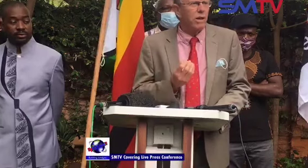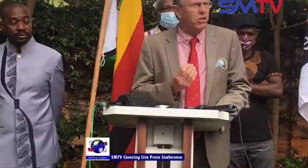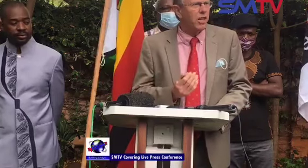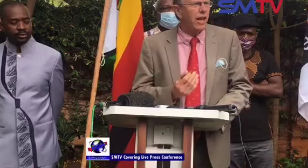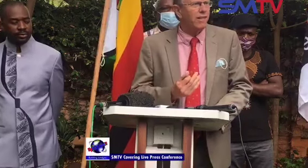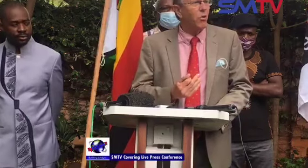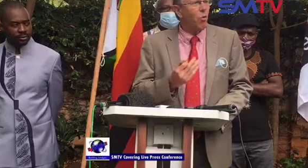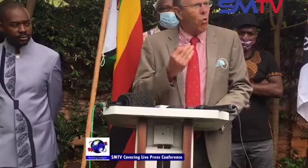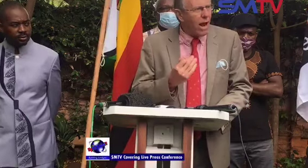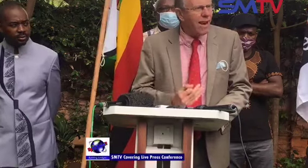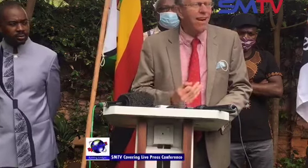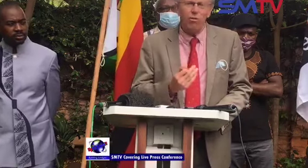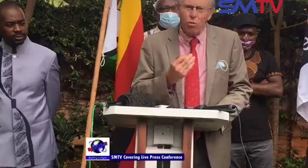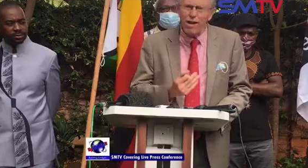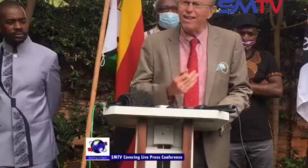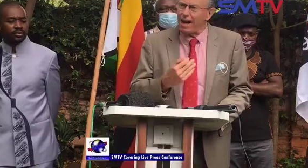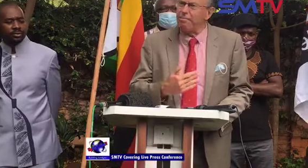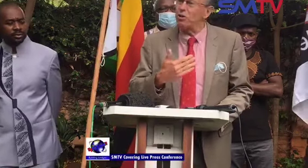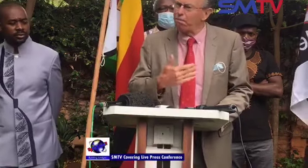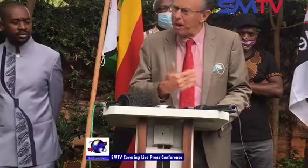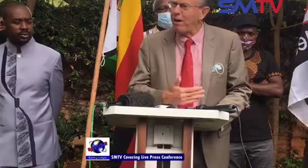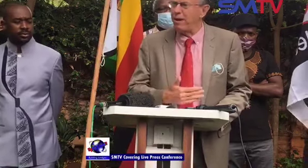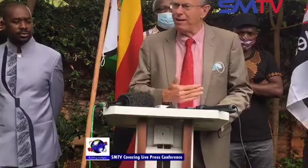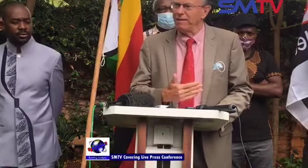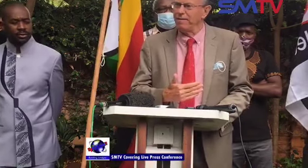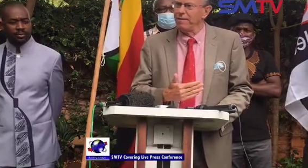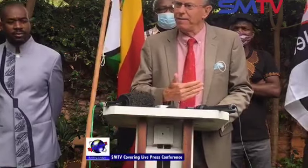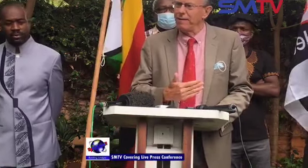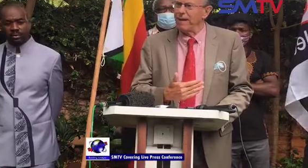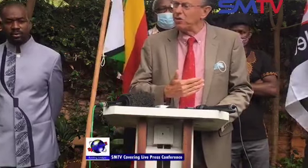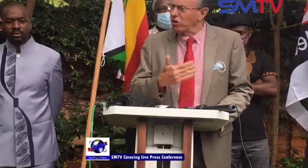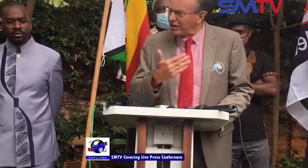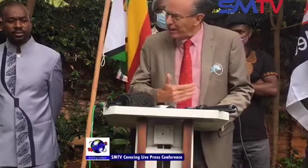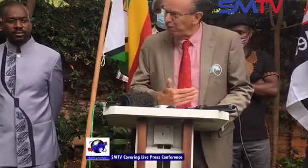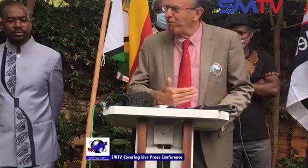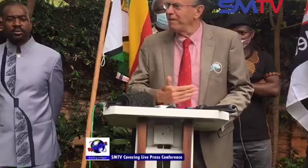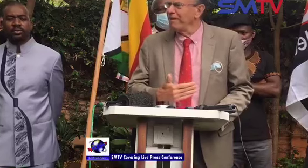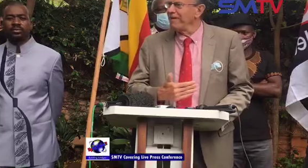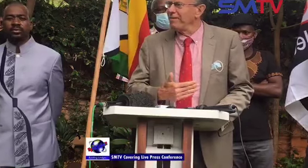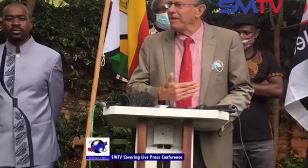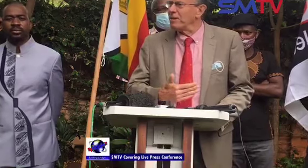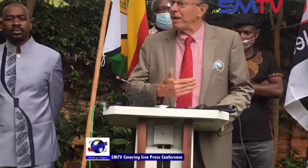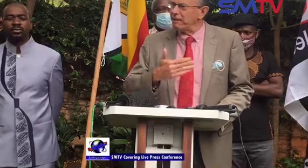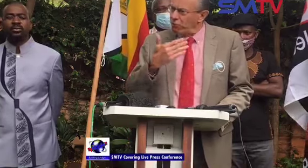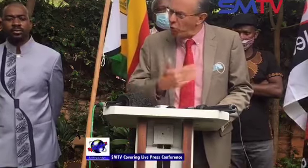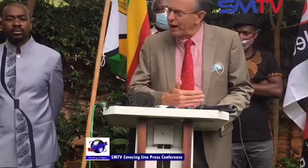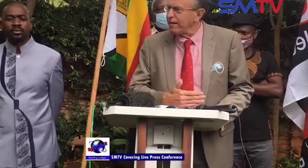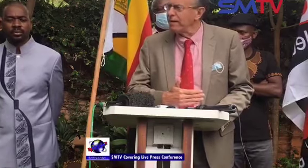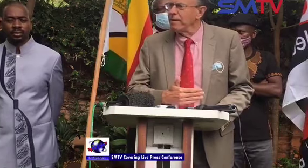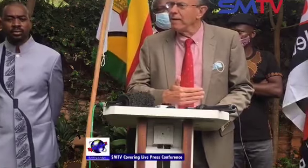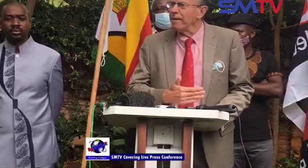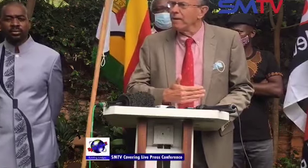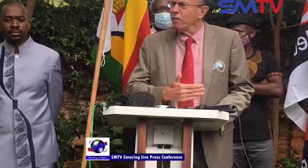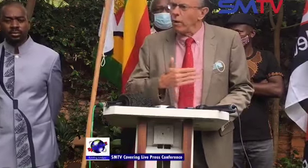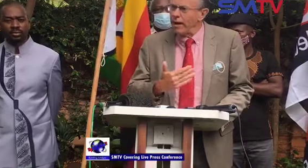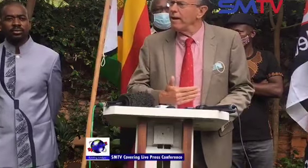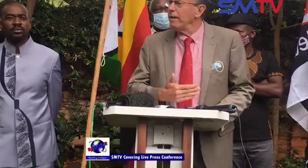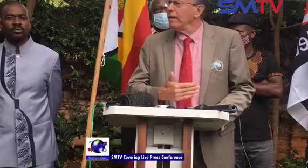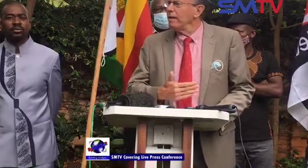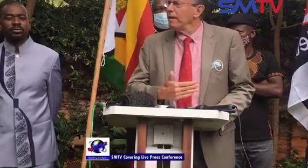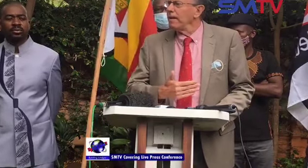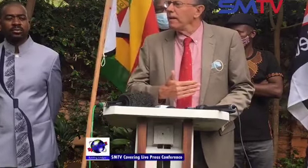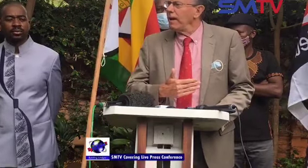this, we are saying that when we come to power, and it's not if, it's a matter of